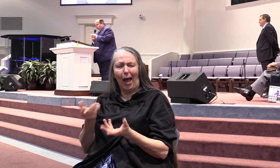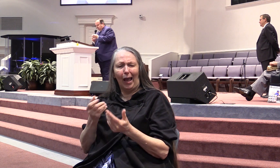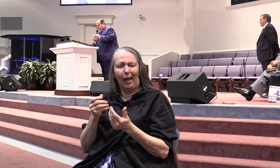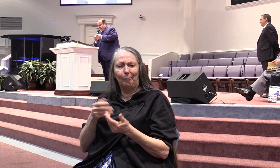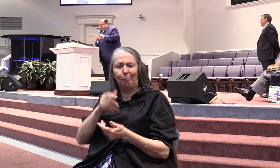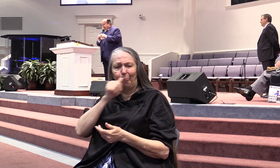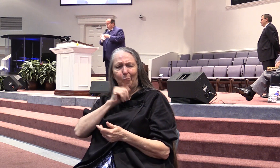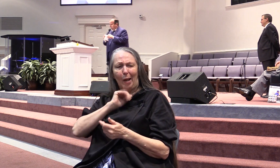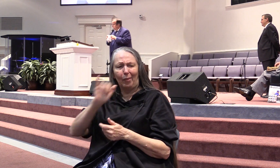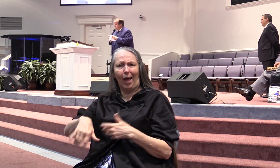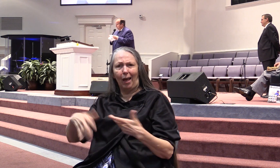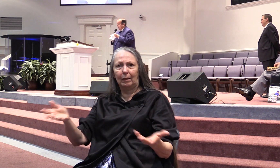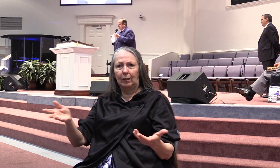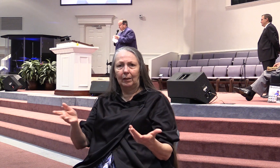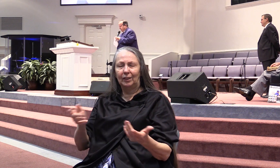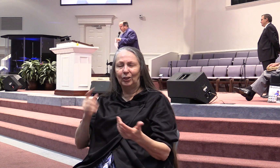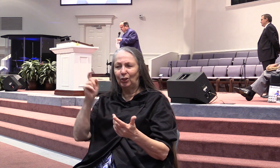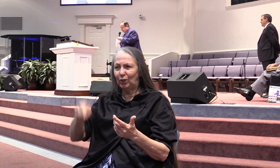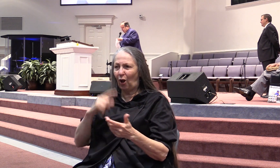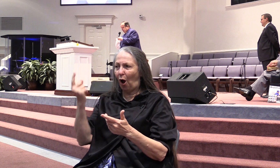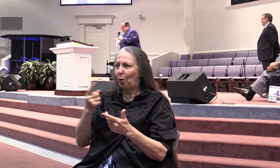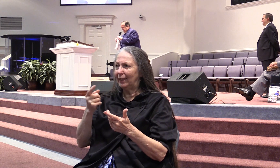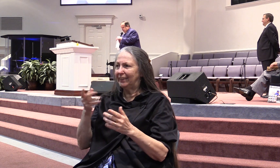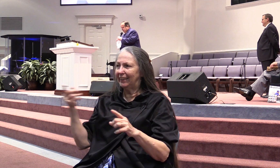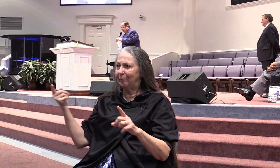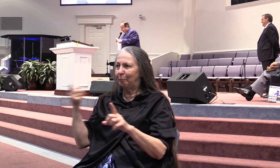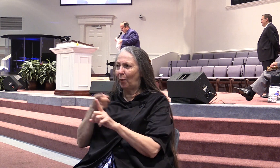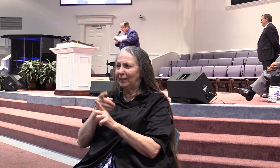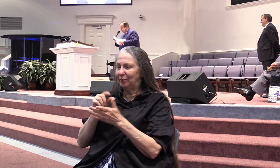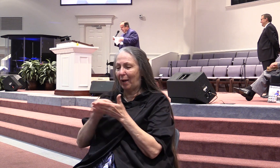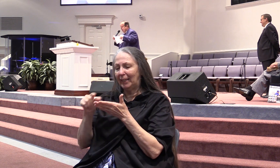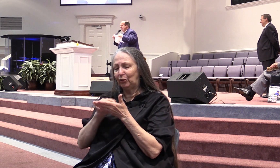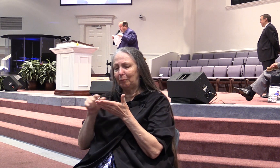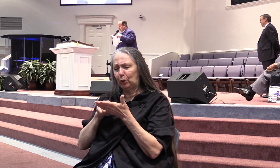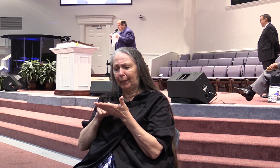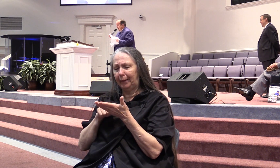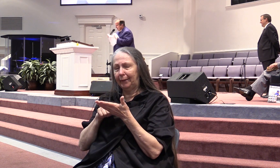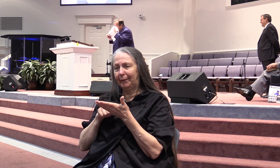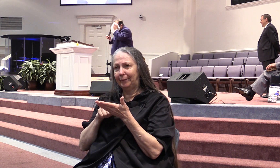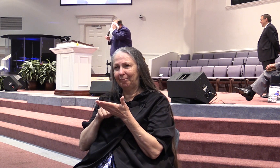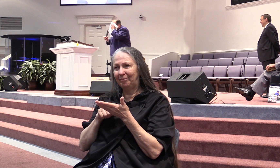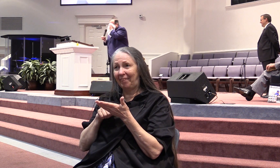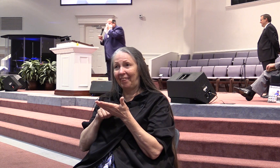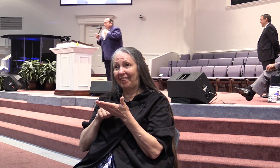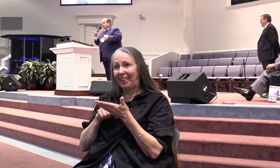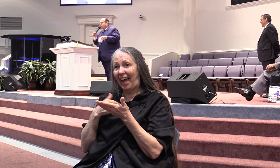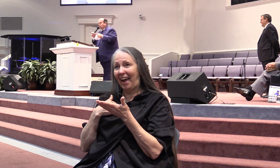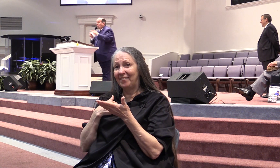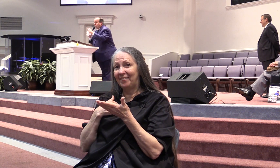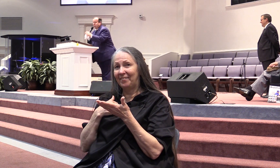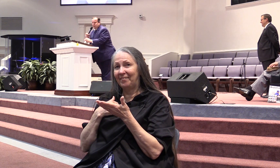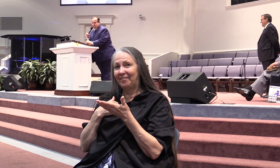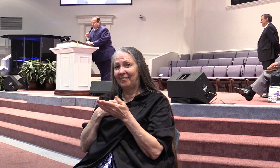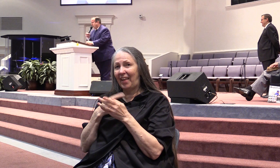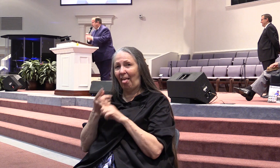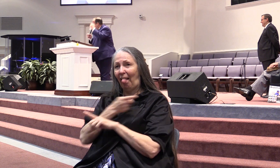They always taught me in Bible school you should always try to get to your text. Since I haven't, I should. It's just one of the